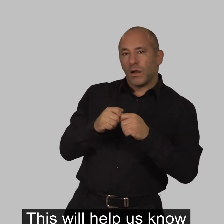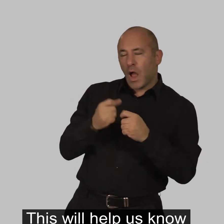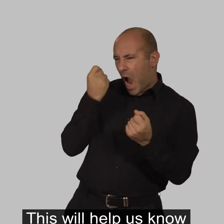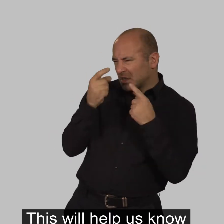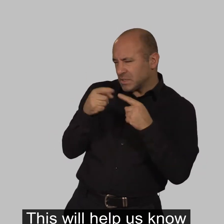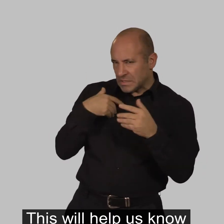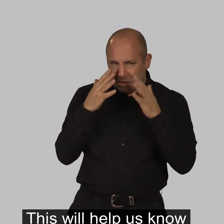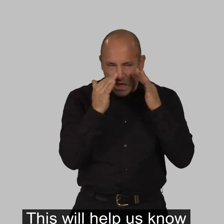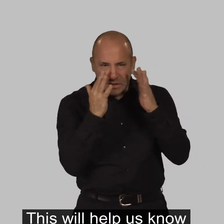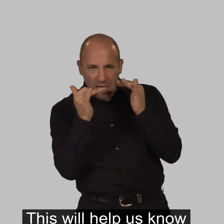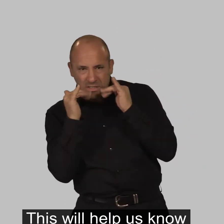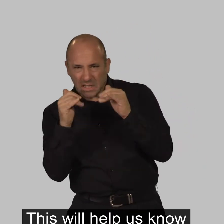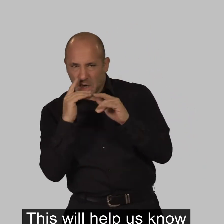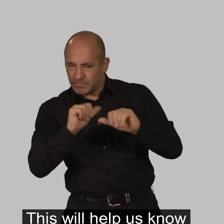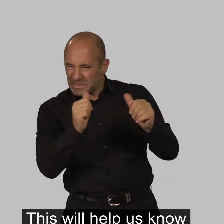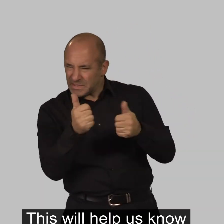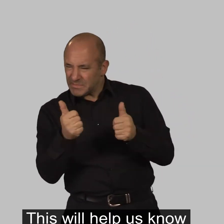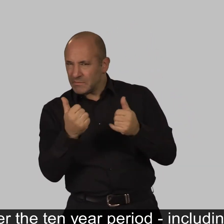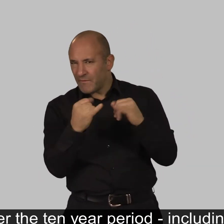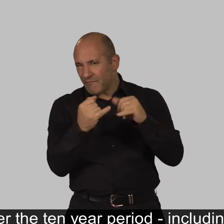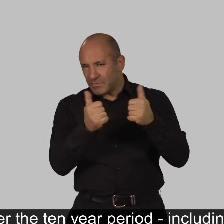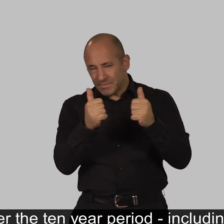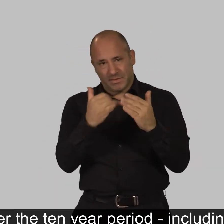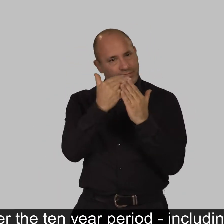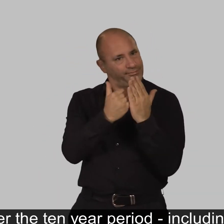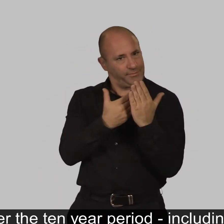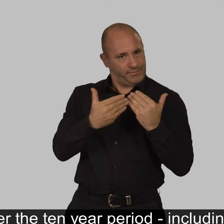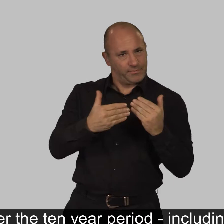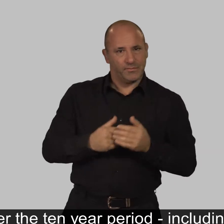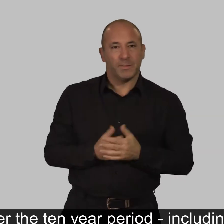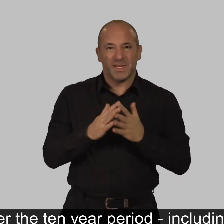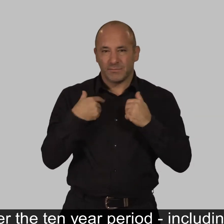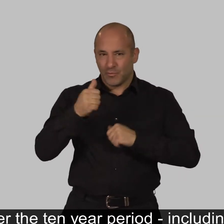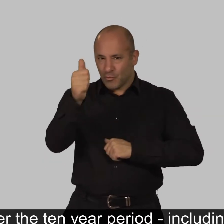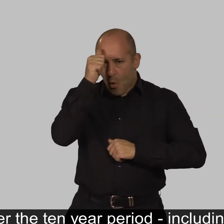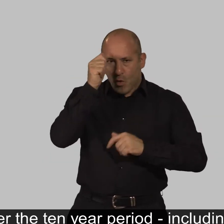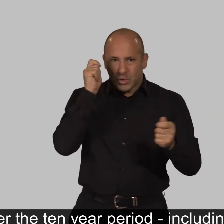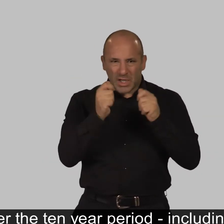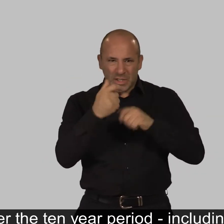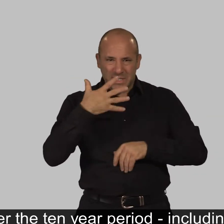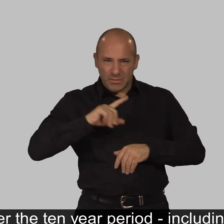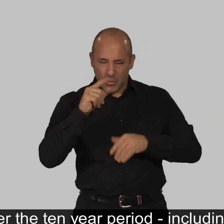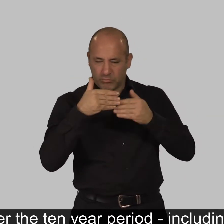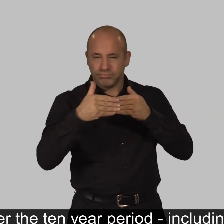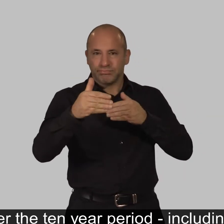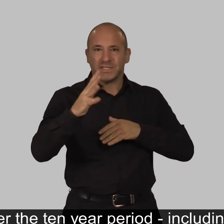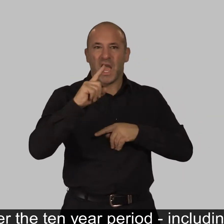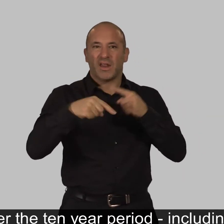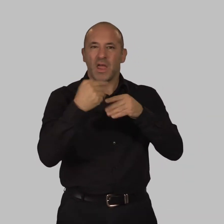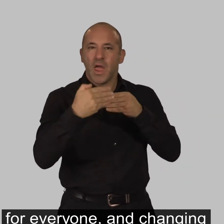This will help us know what other changes to make over the 10-year period, including linking up health and work services for